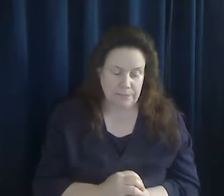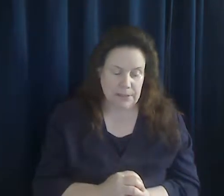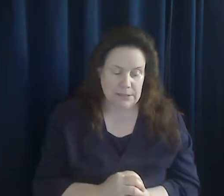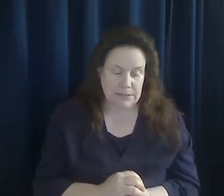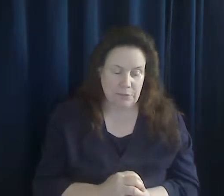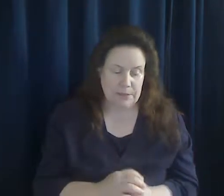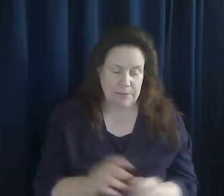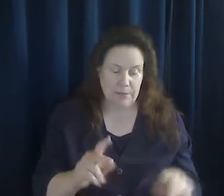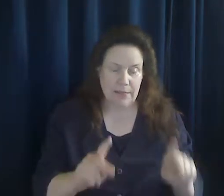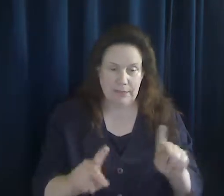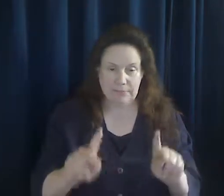So people,